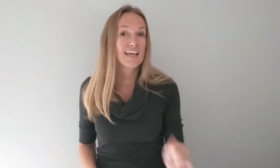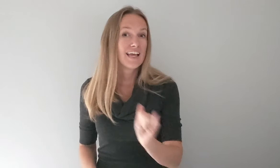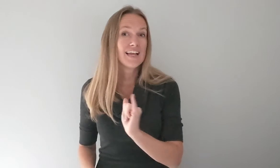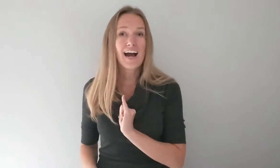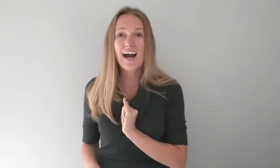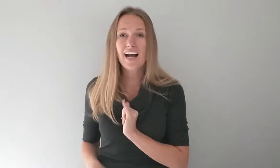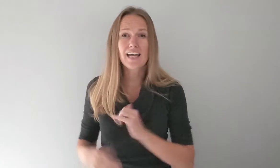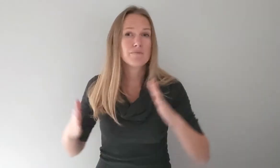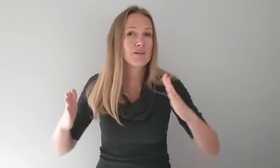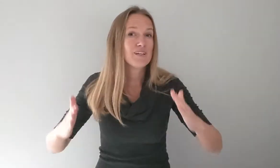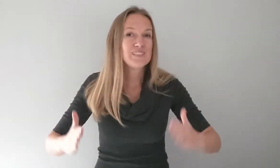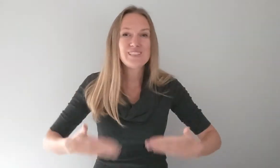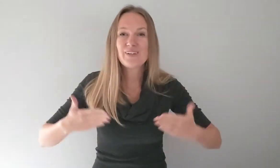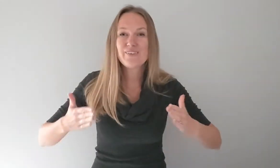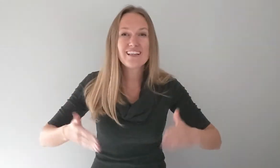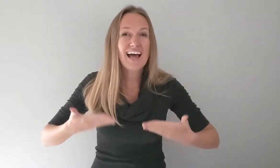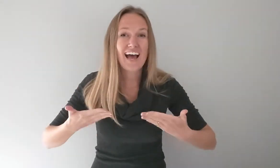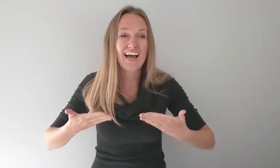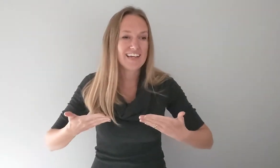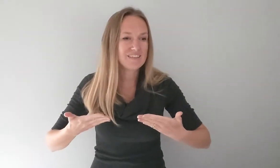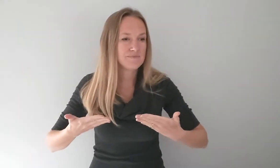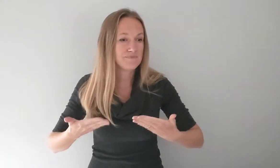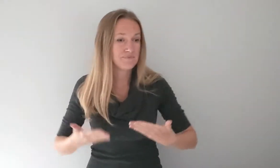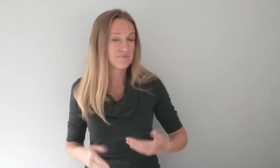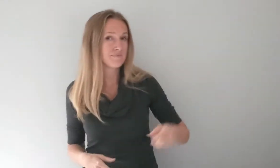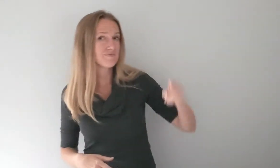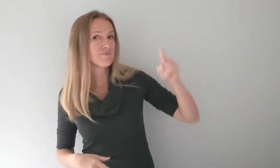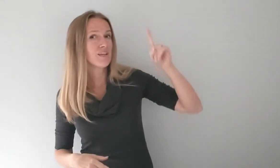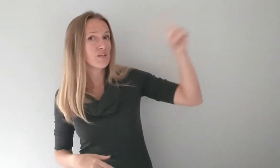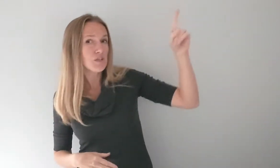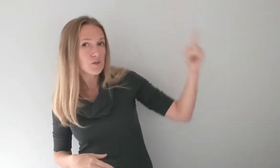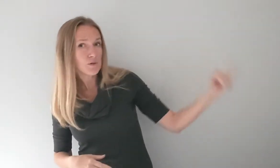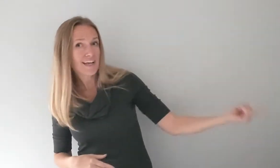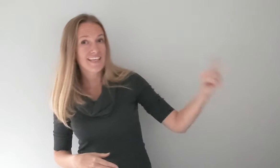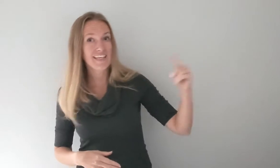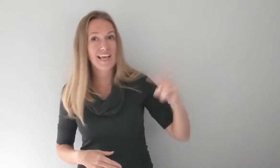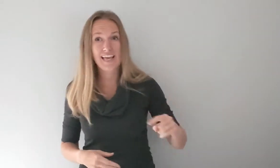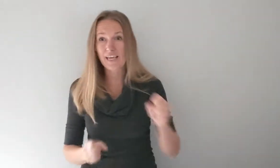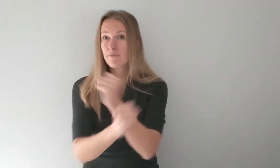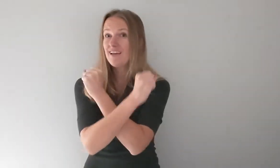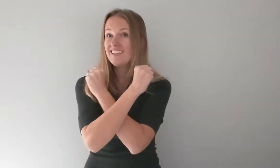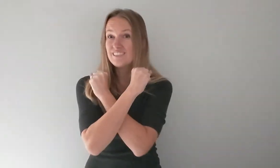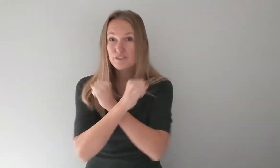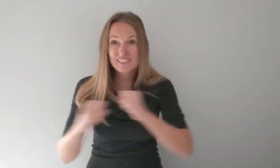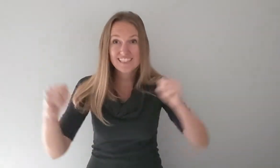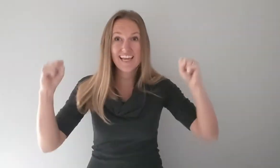and I'm so glad you came to